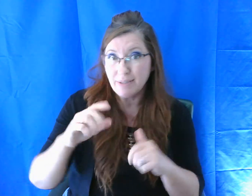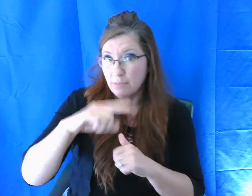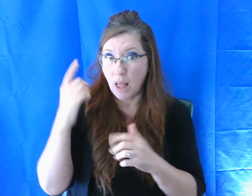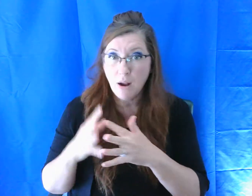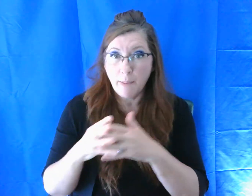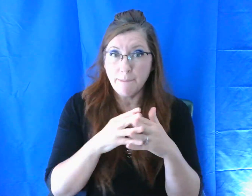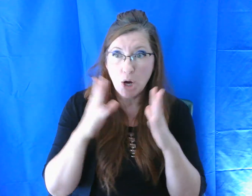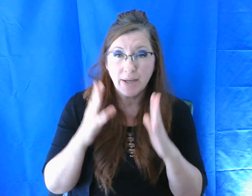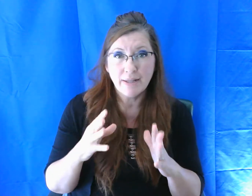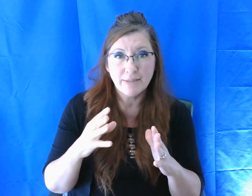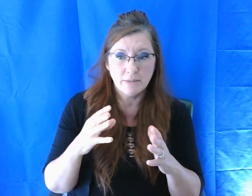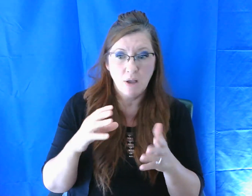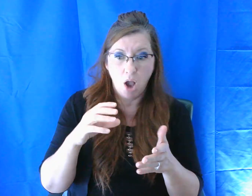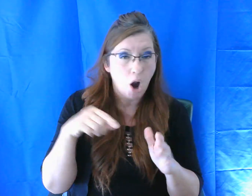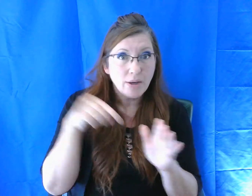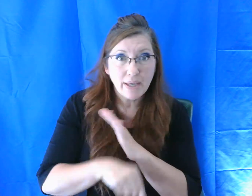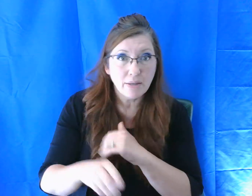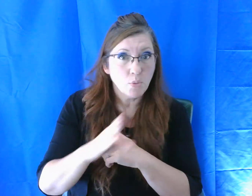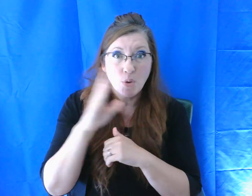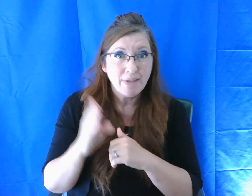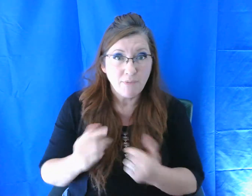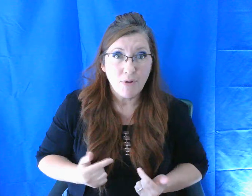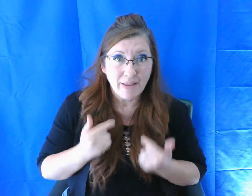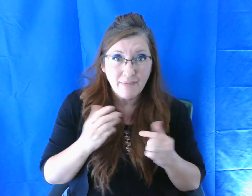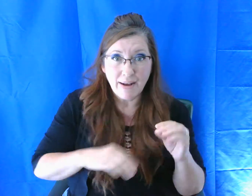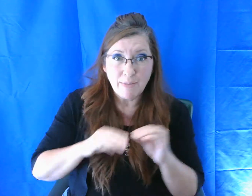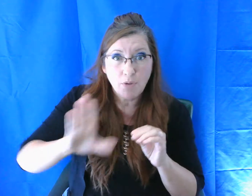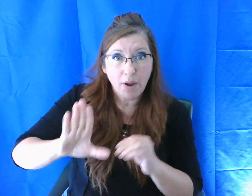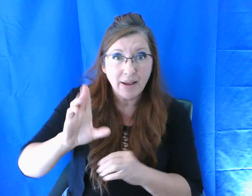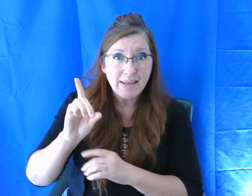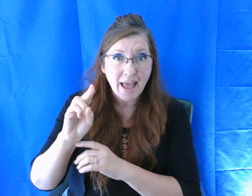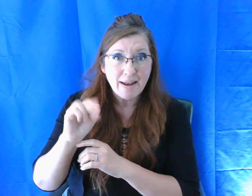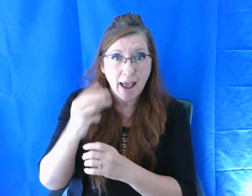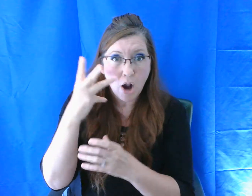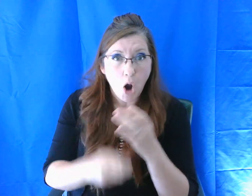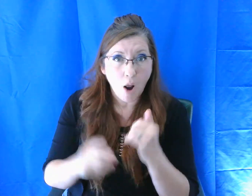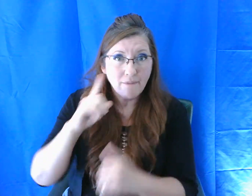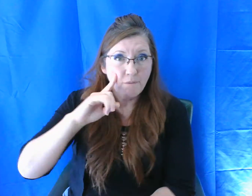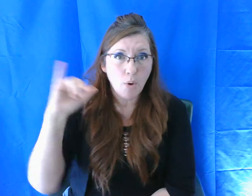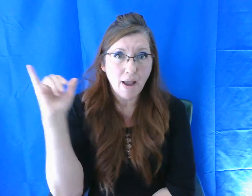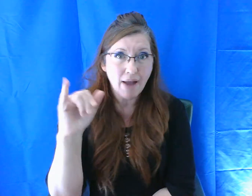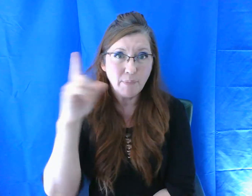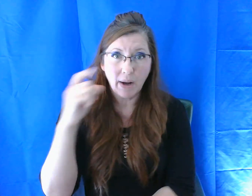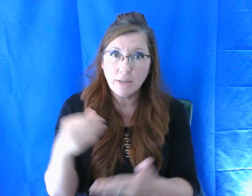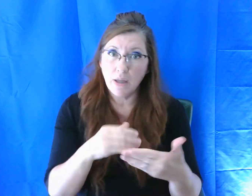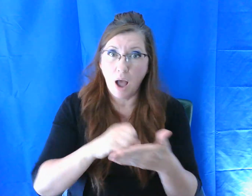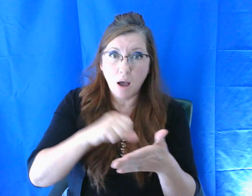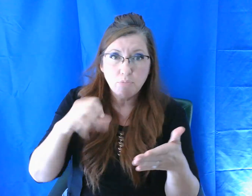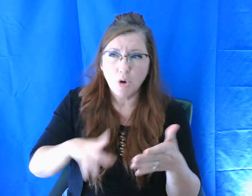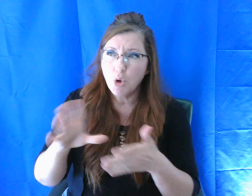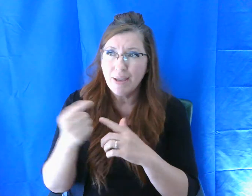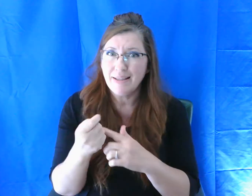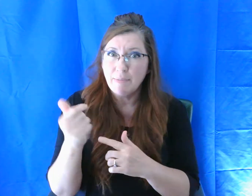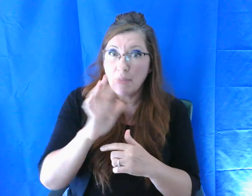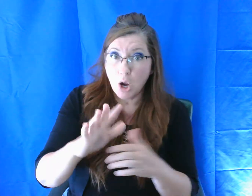are wiped out. They will never exist anymore. Their DNA is gone forever because of abortion. We are eliminating their chance to even. You know